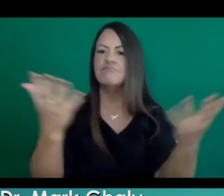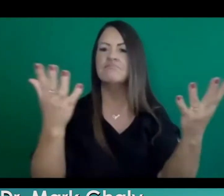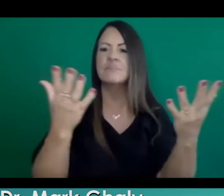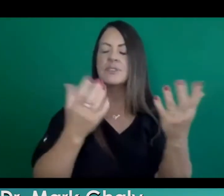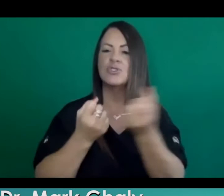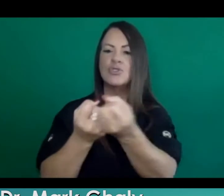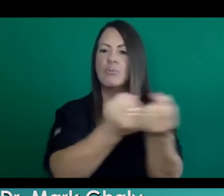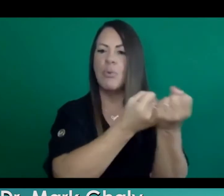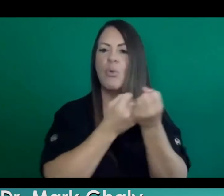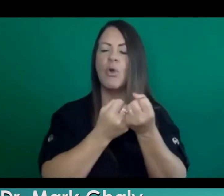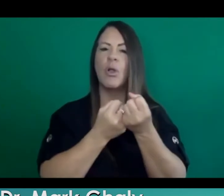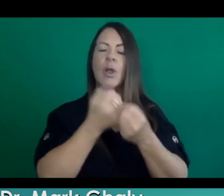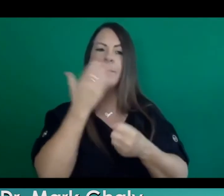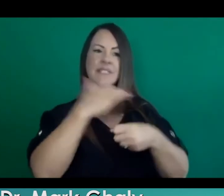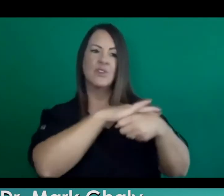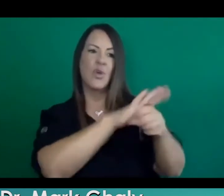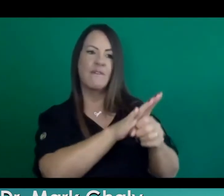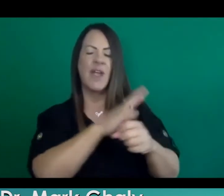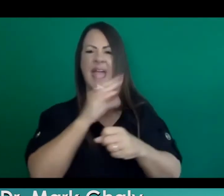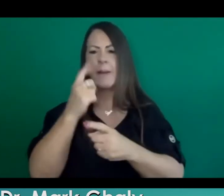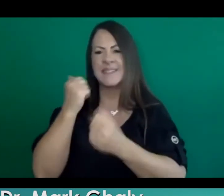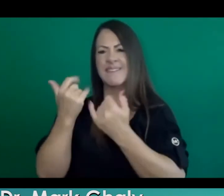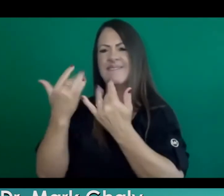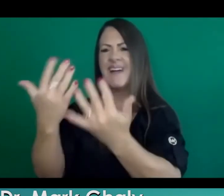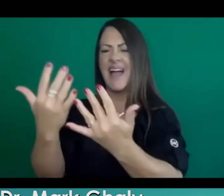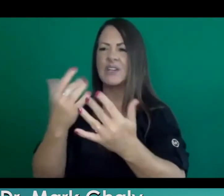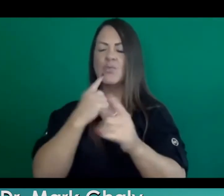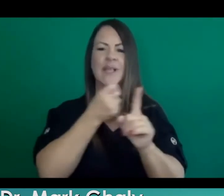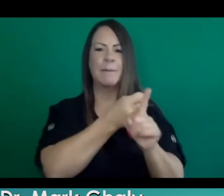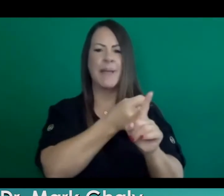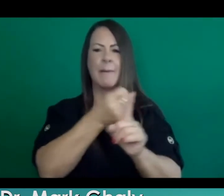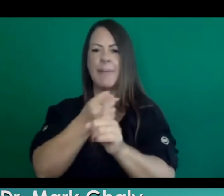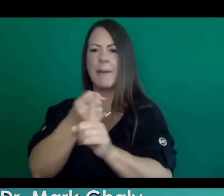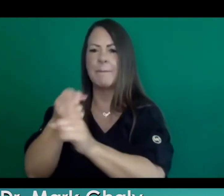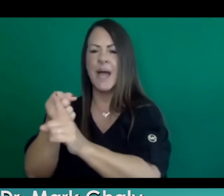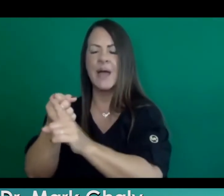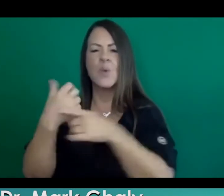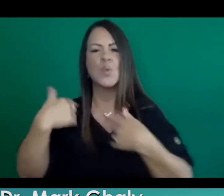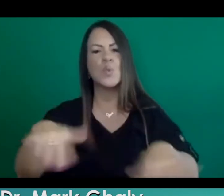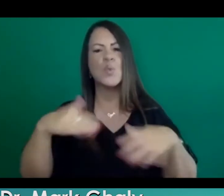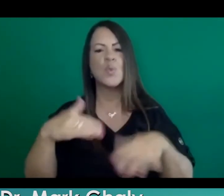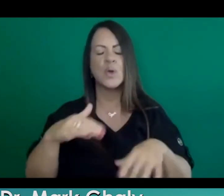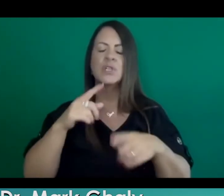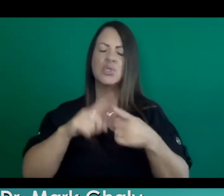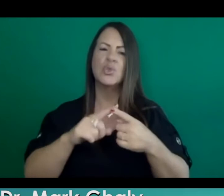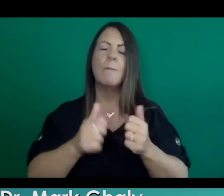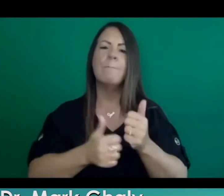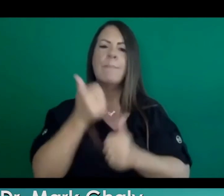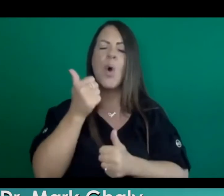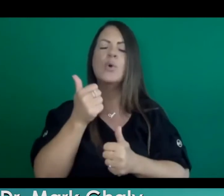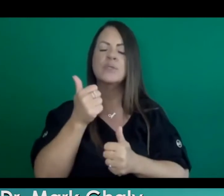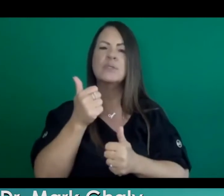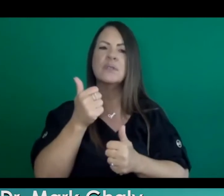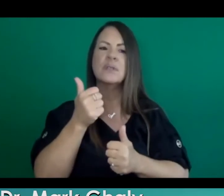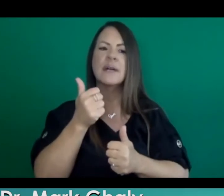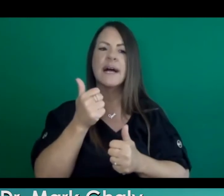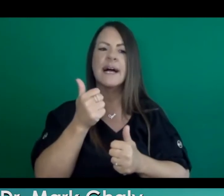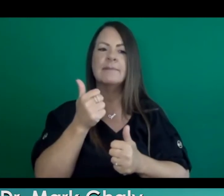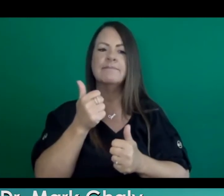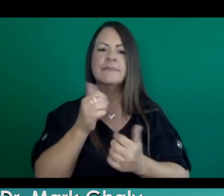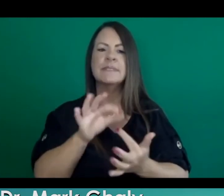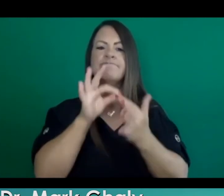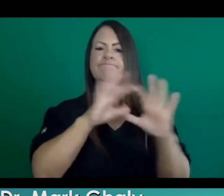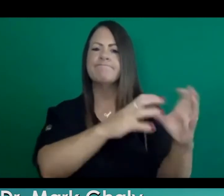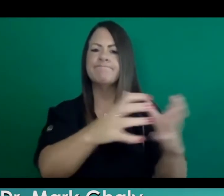to really increase and accelerate the change and improvement to services to vulnerable kids across our state. Victoria